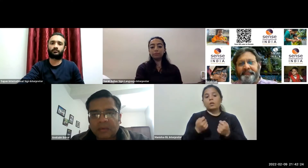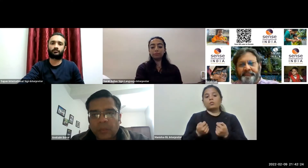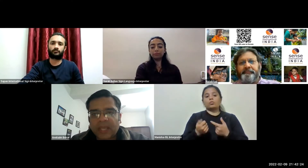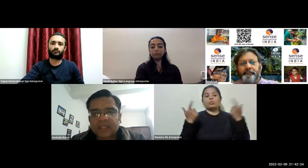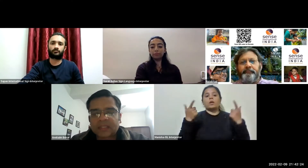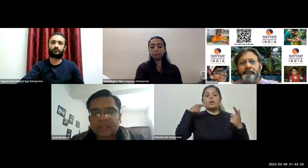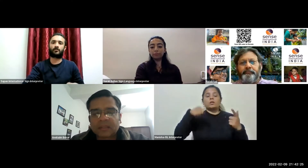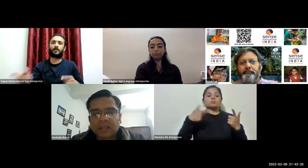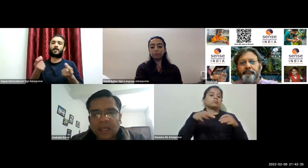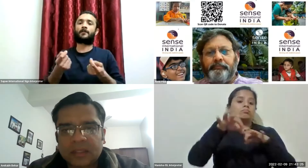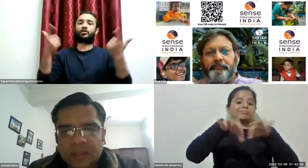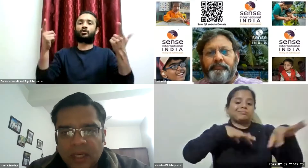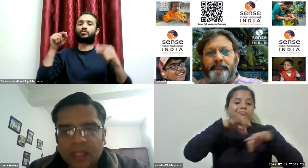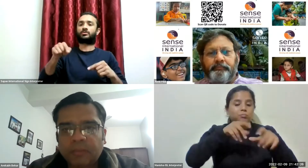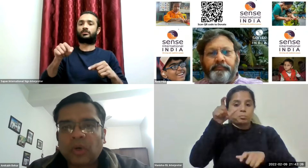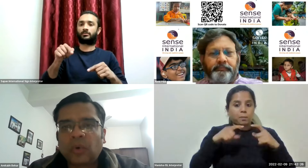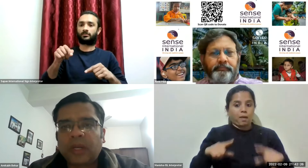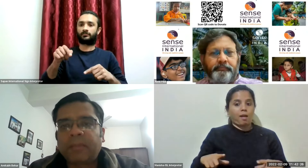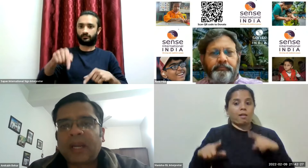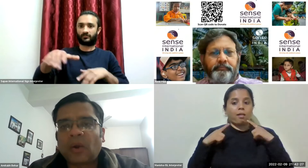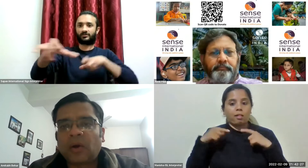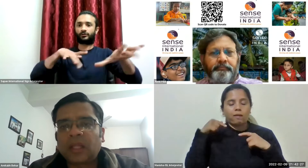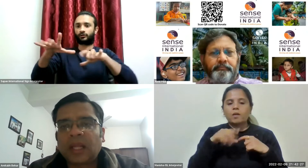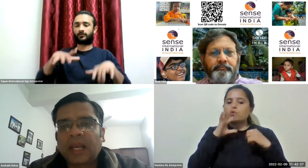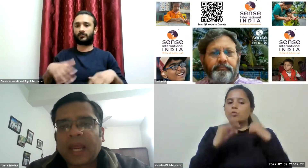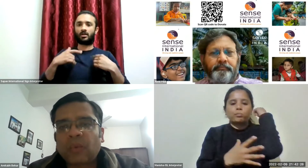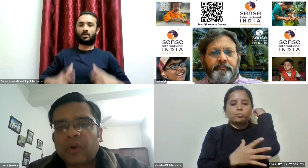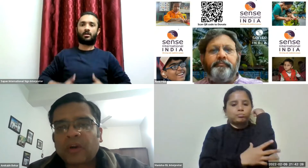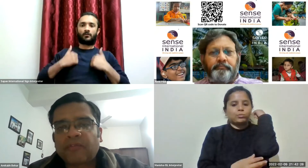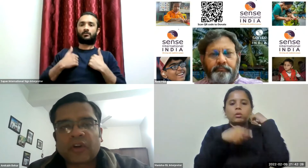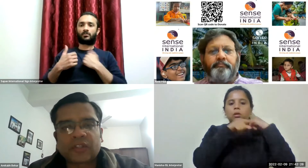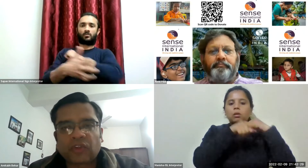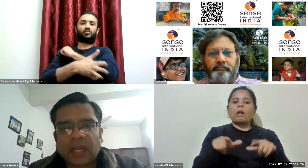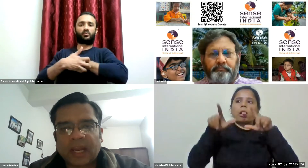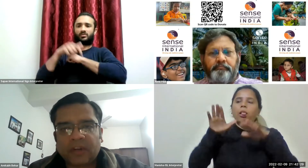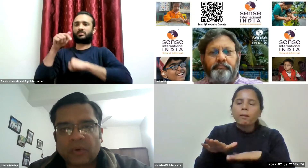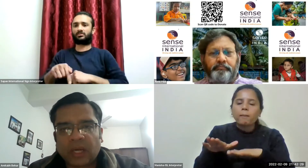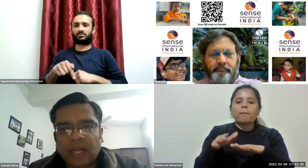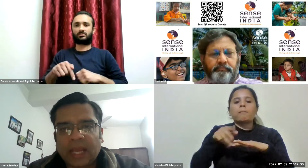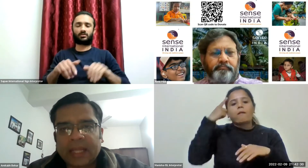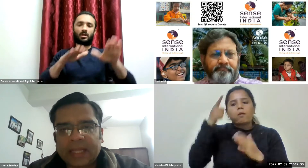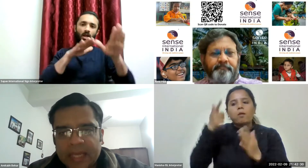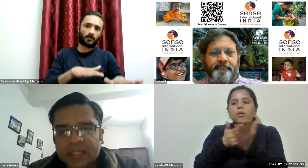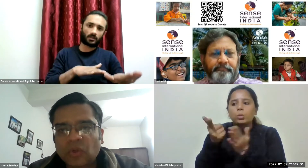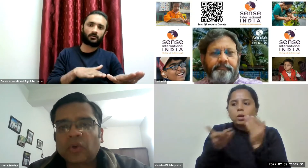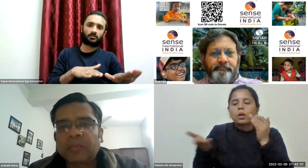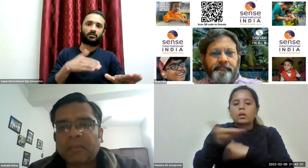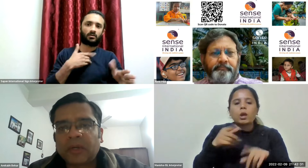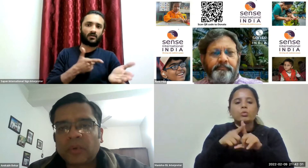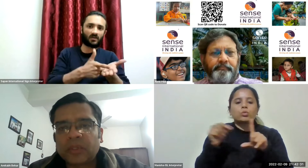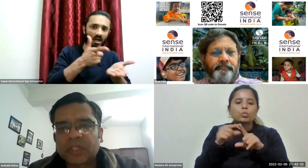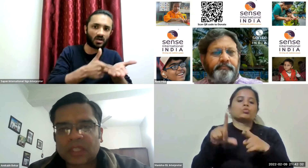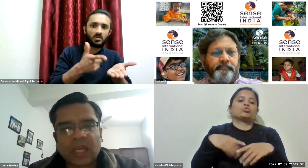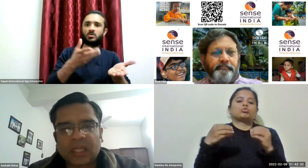areas, whereas it's really the poor who depend on land, water, forest for their livelihood. And that is not going